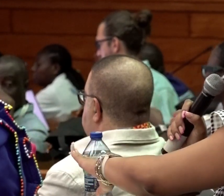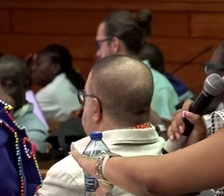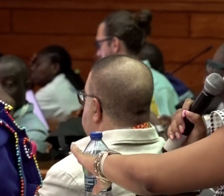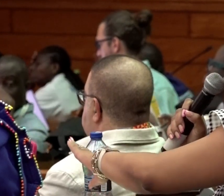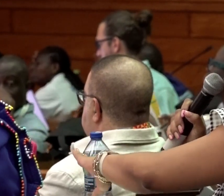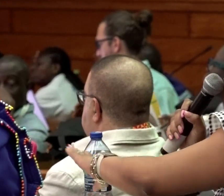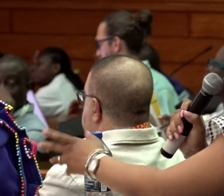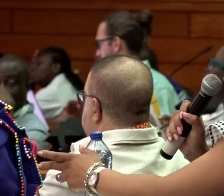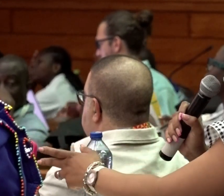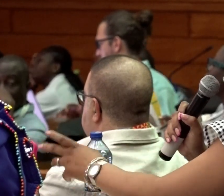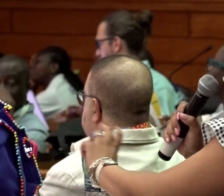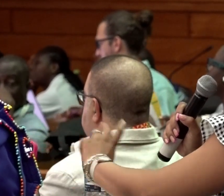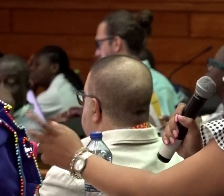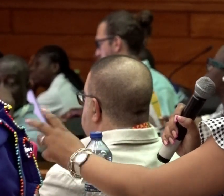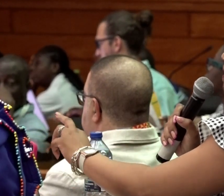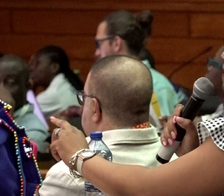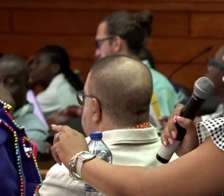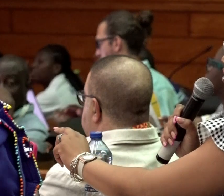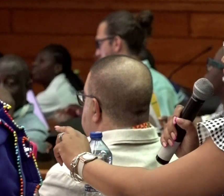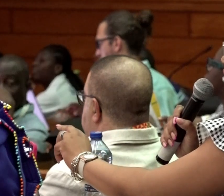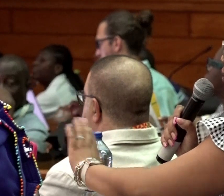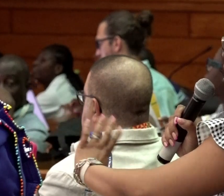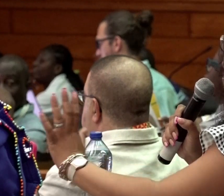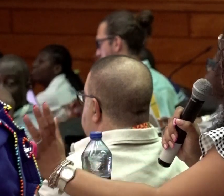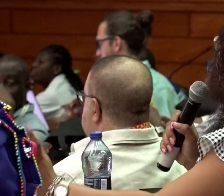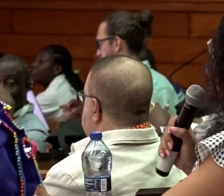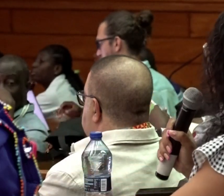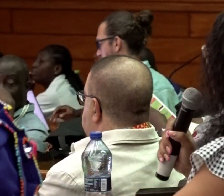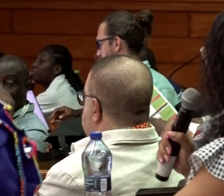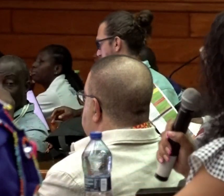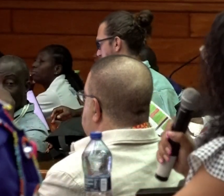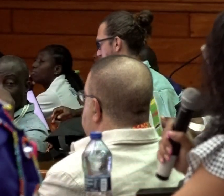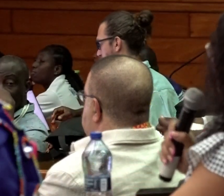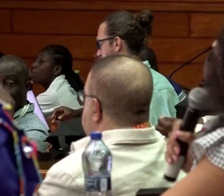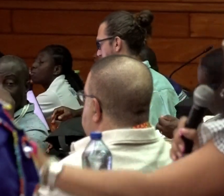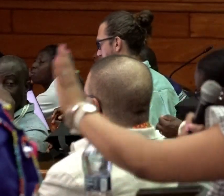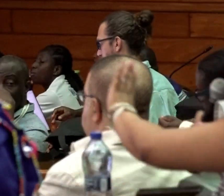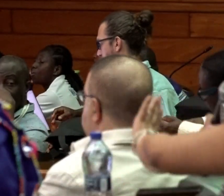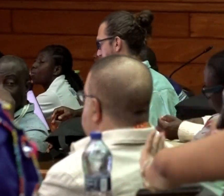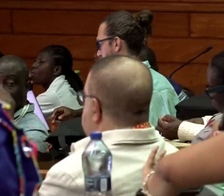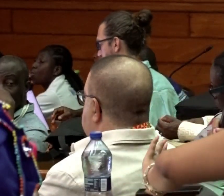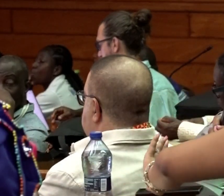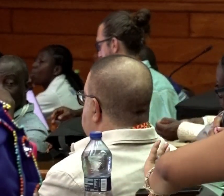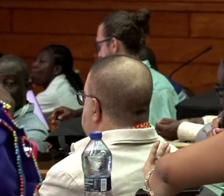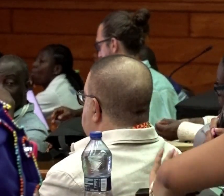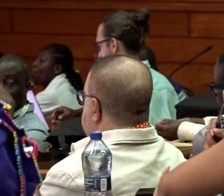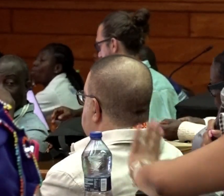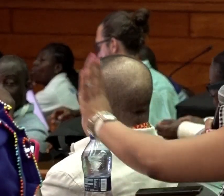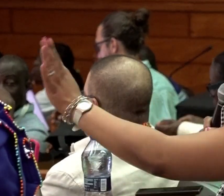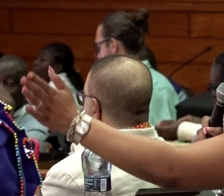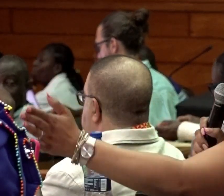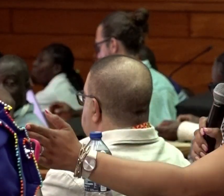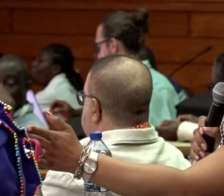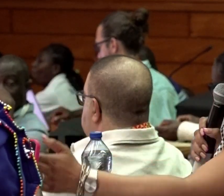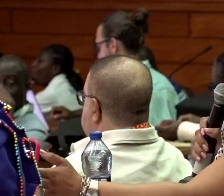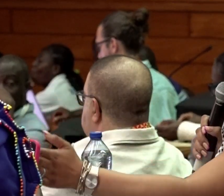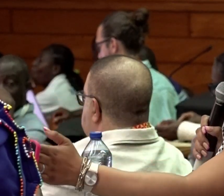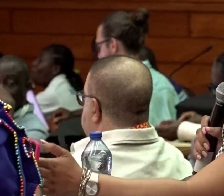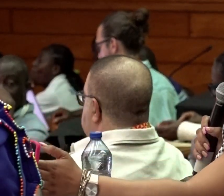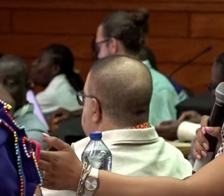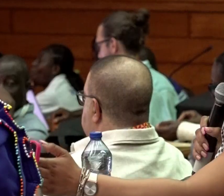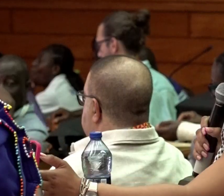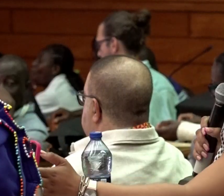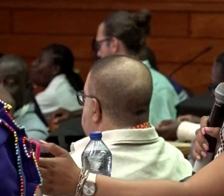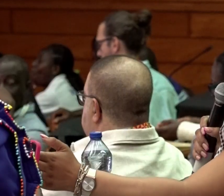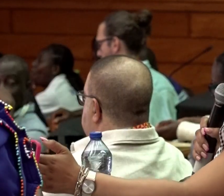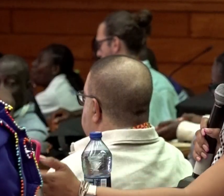postnatal care or number of visits, there's such a disconnect where there's a lot here. And then when we shift to the other side, you're coming from where you're